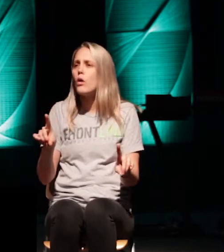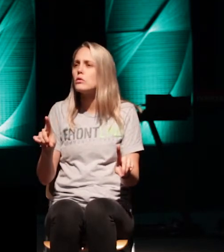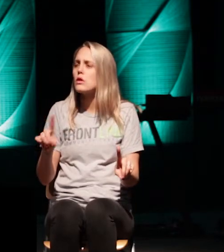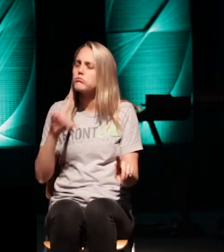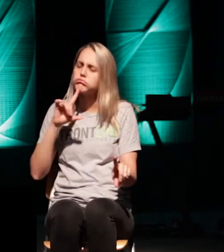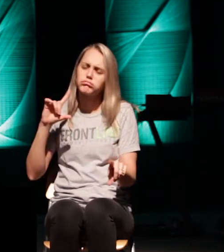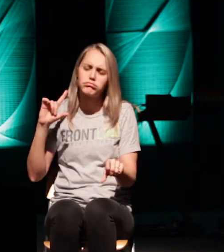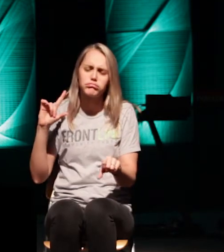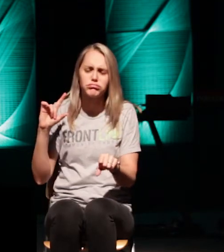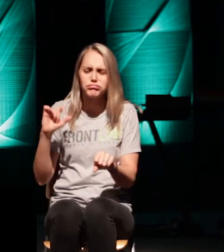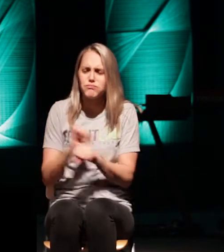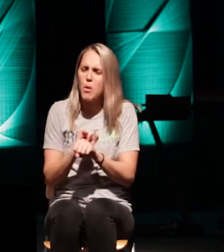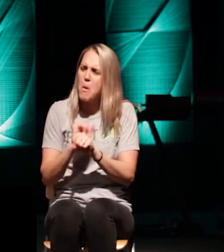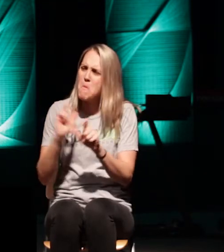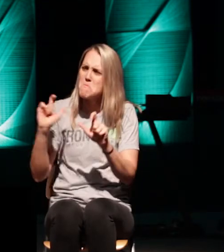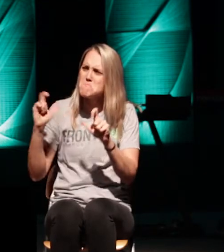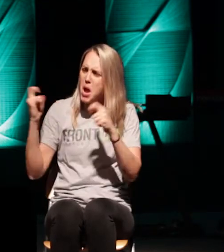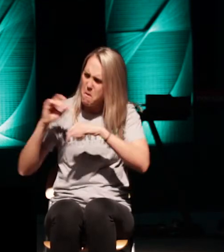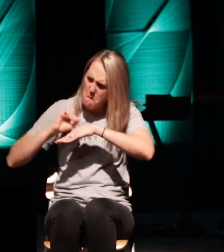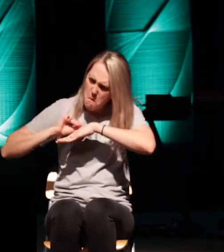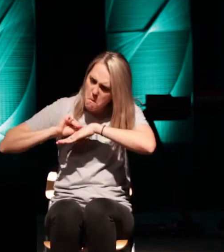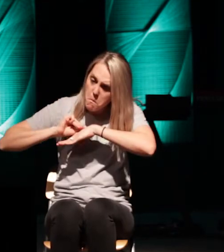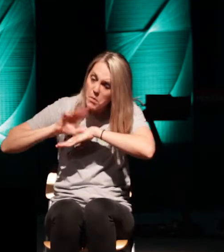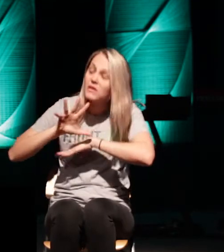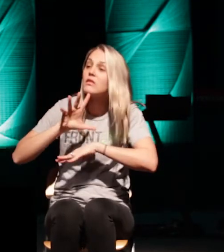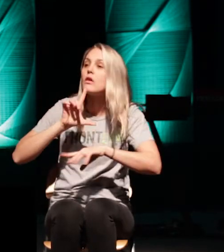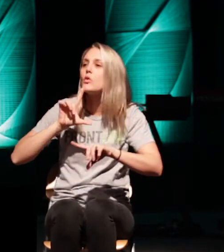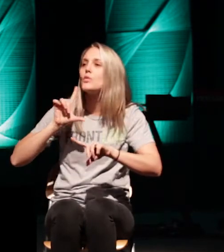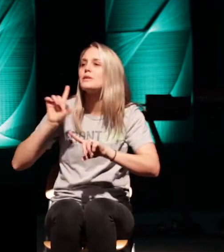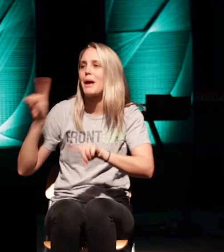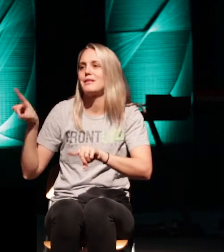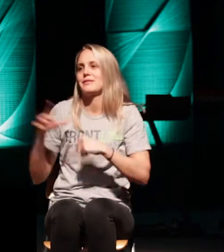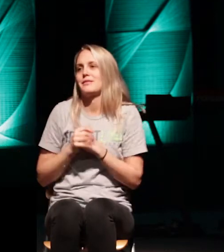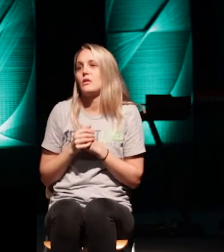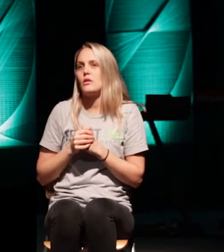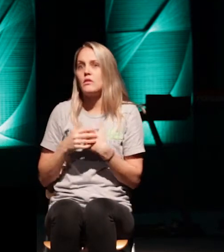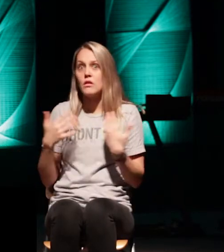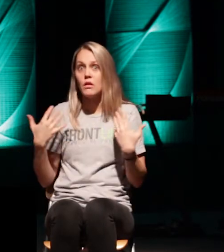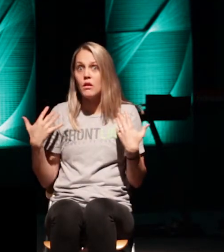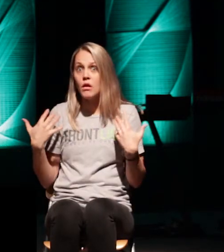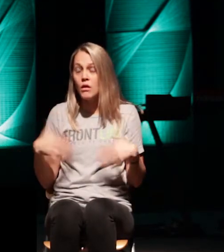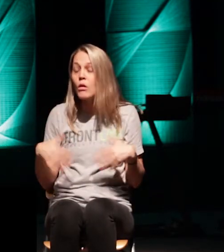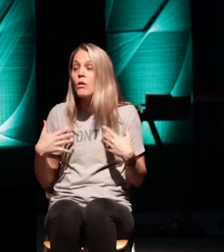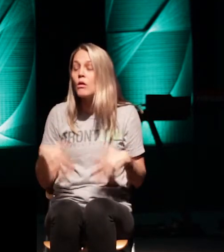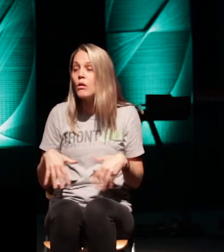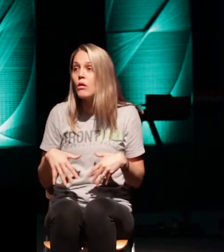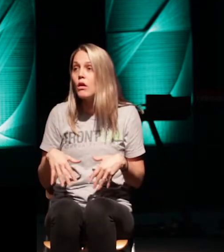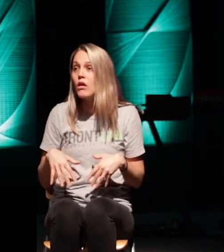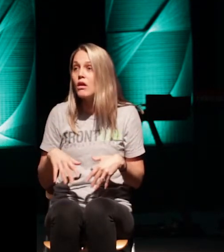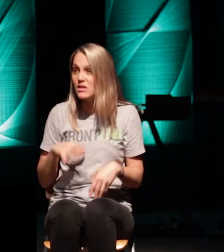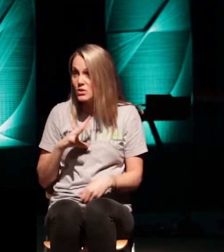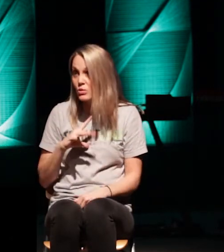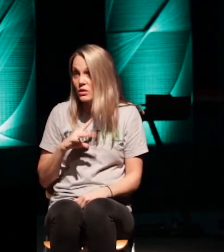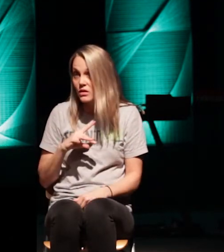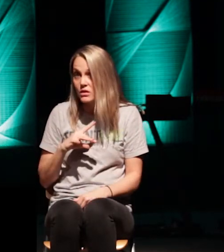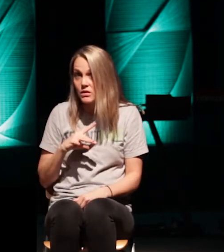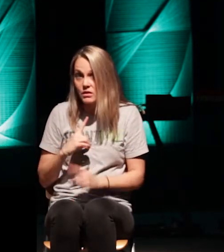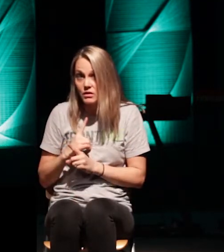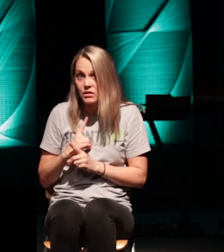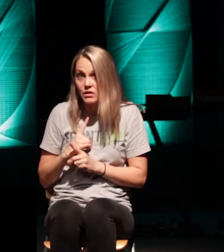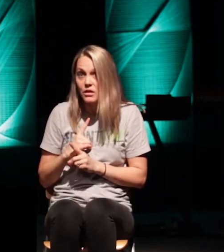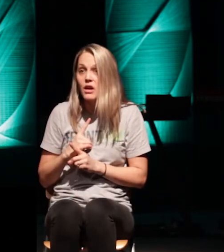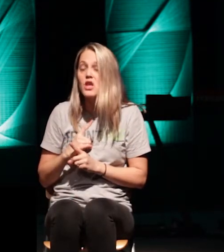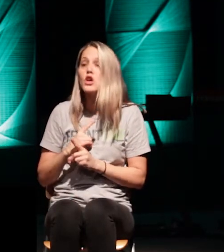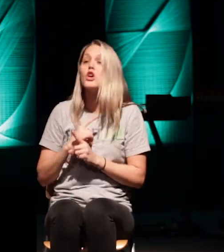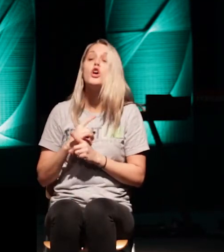big and effective response. Wow. Isn't that cool? The